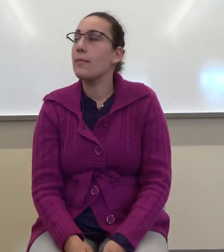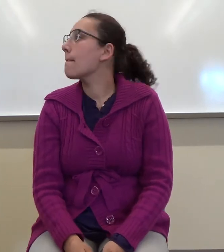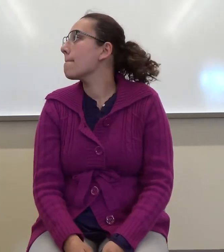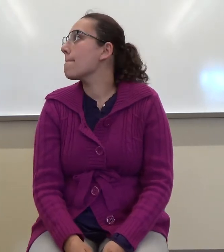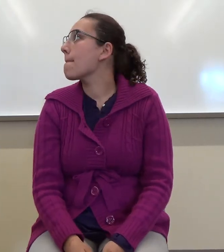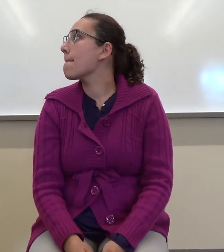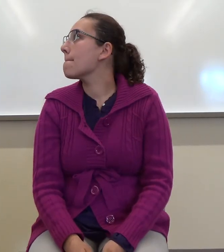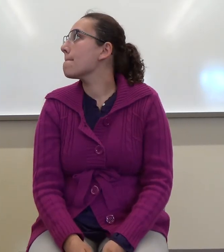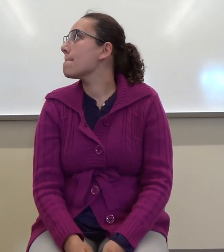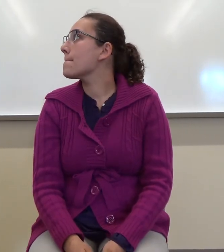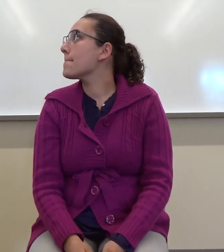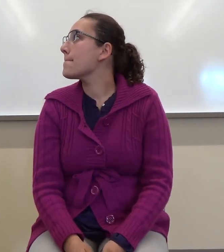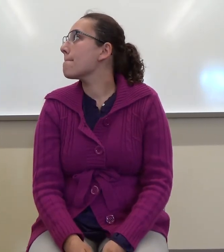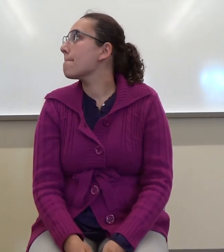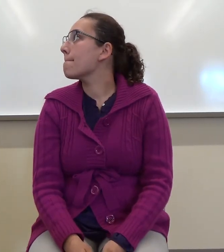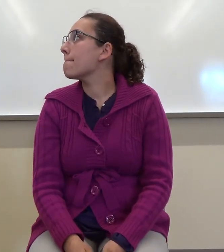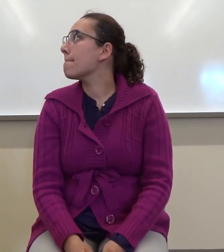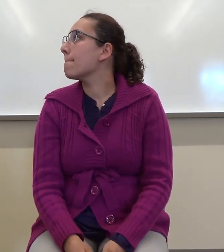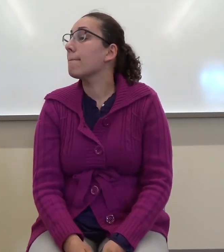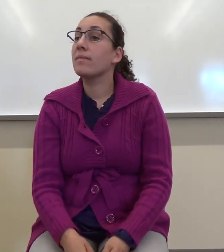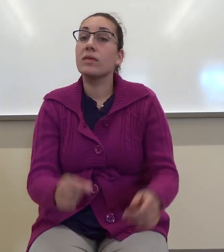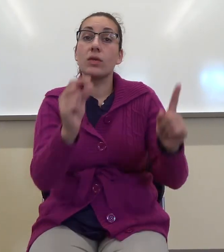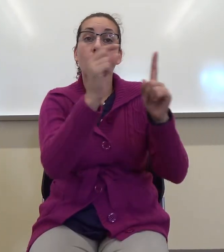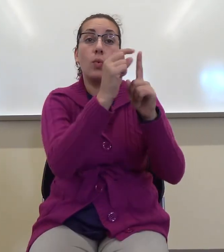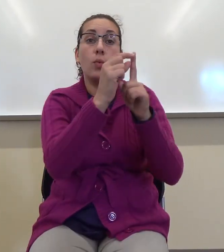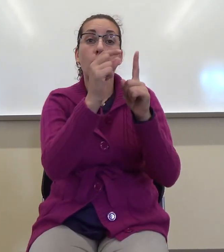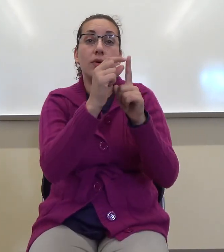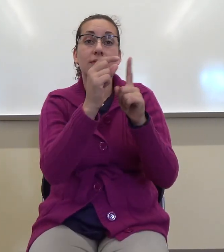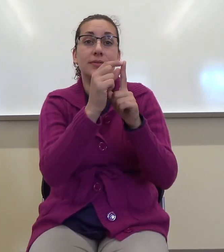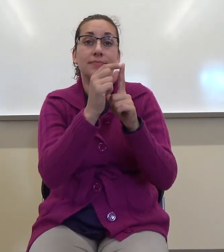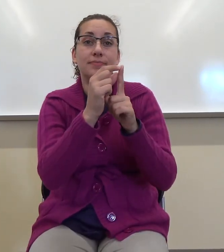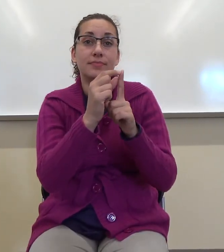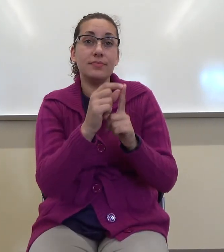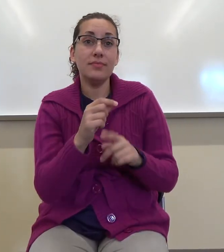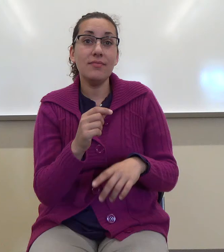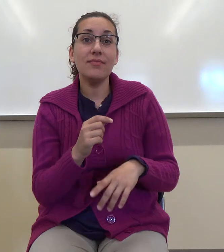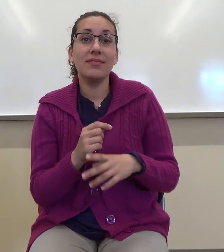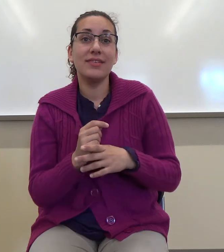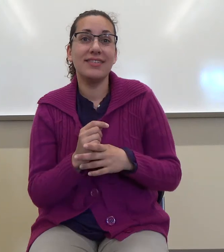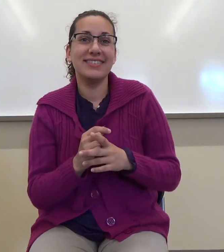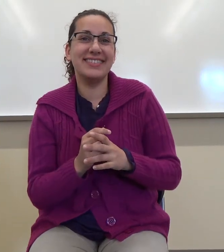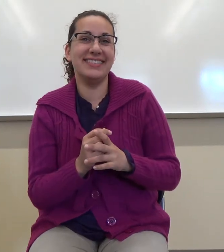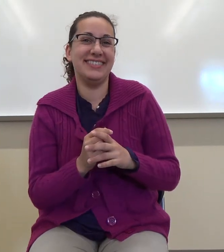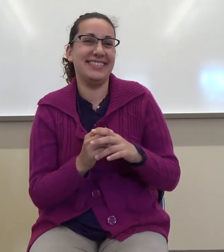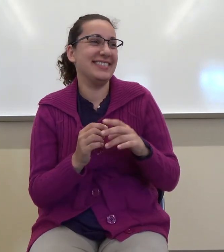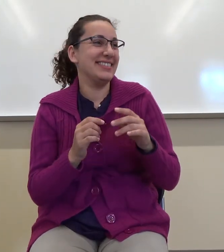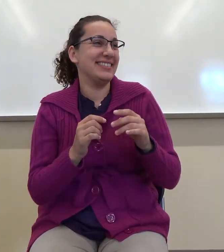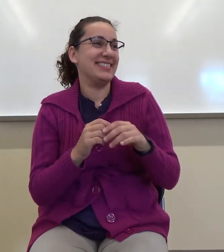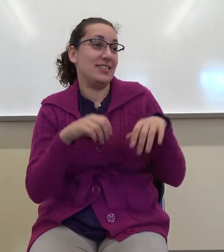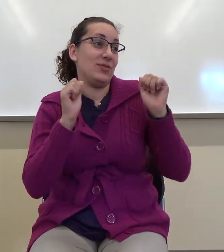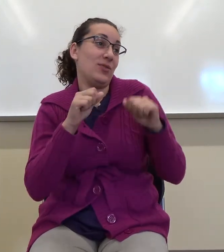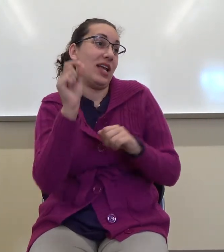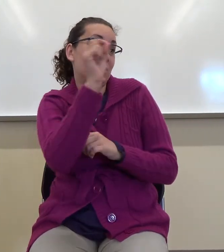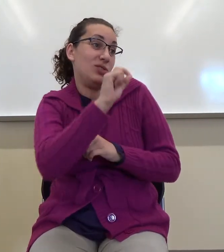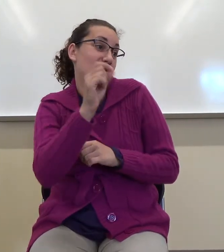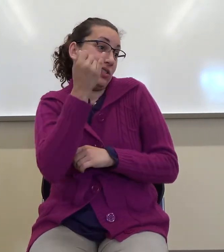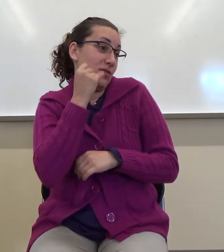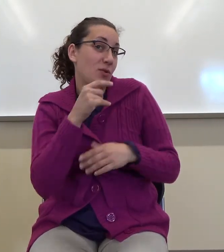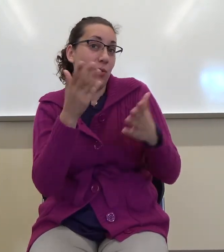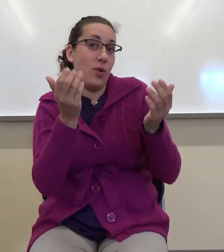the words that give you the idea that there's going to be a list. You can circle these if you want, but do some highlighting on here